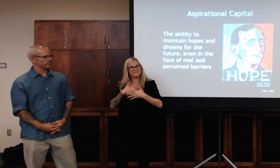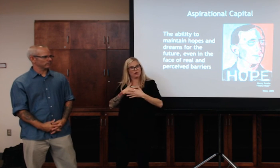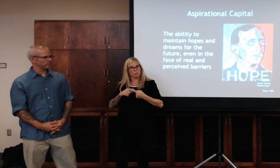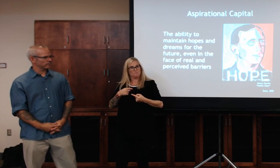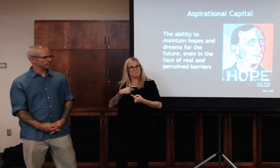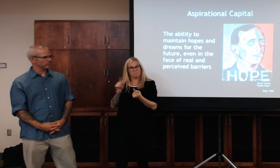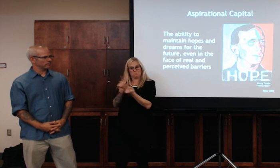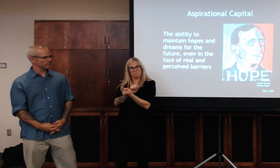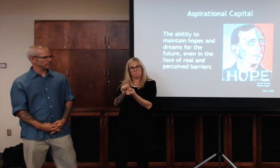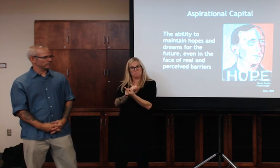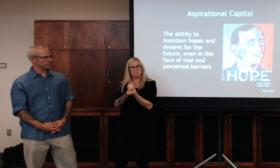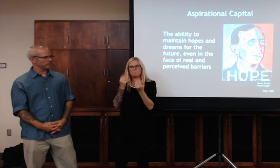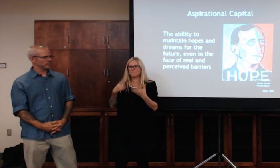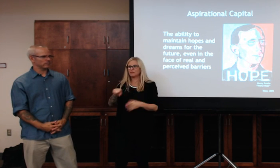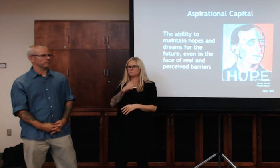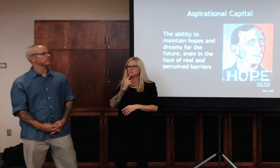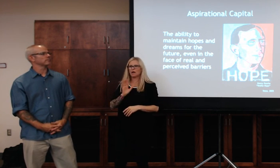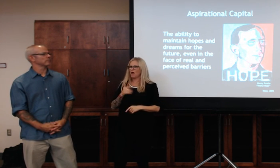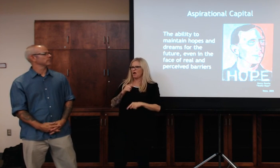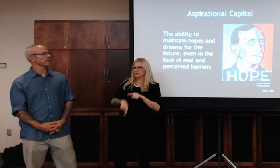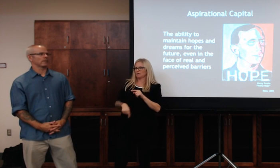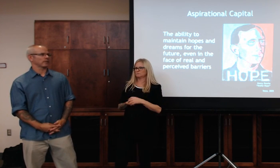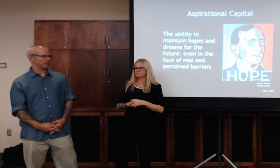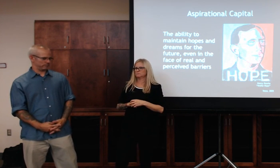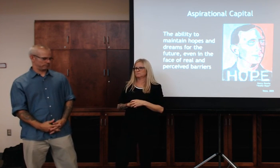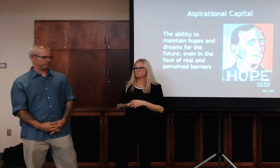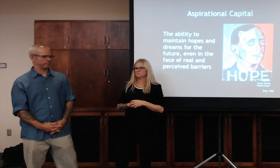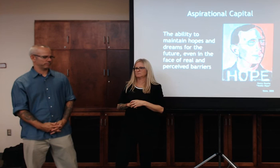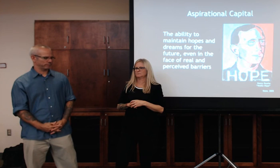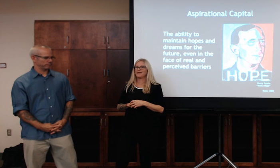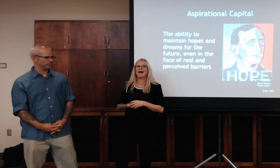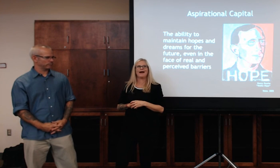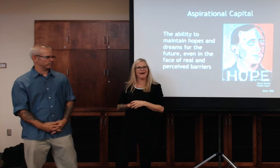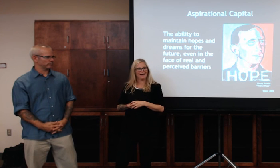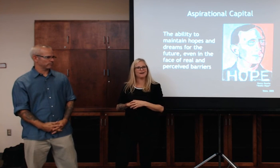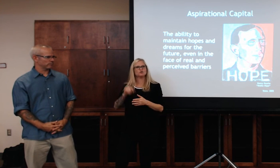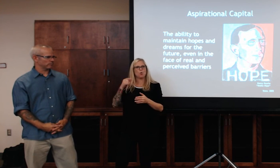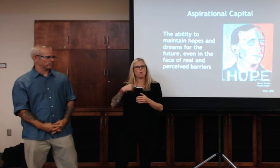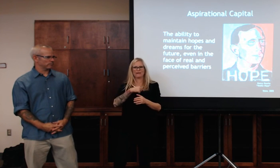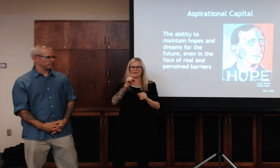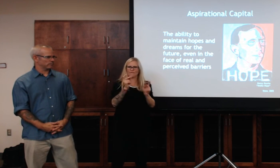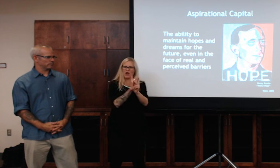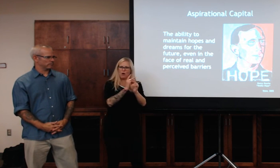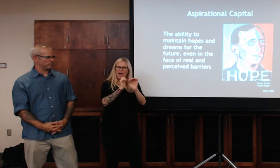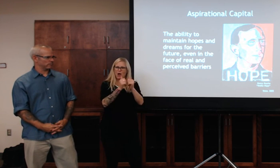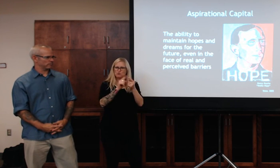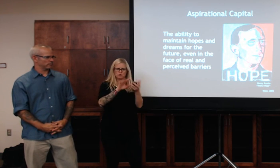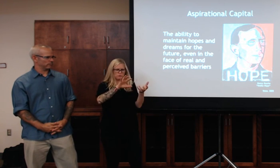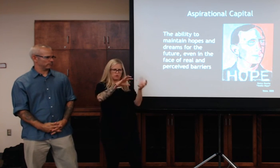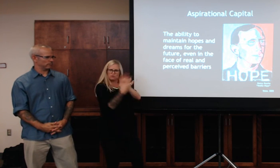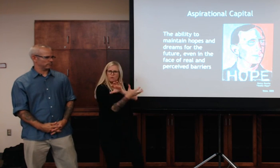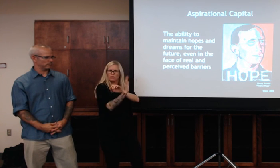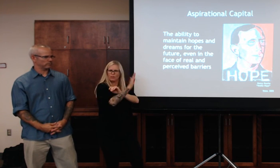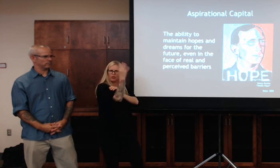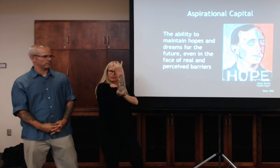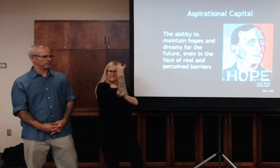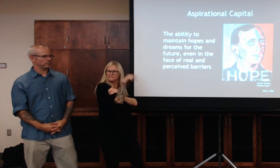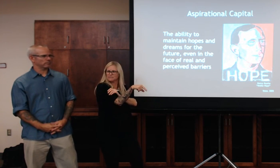What's scary to me is that many of the children say, no, I can't. We need to figure out how we can really change